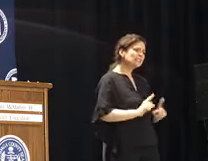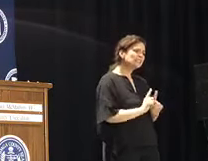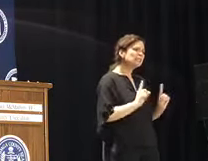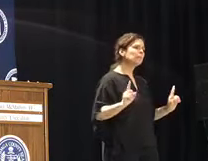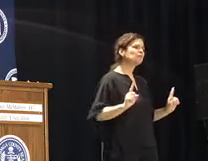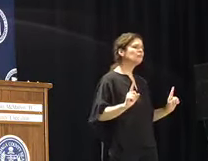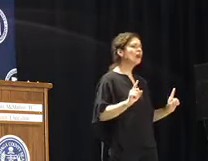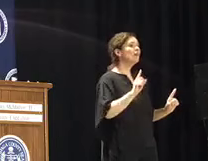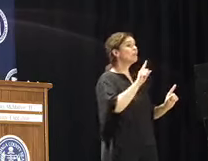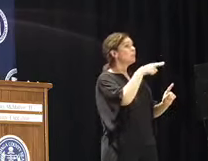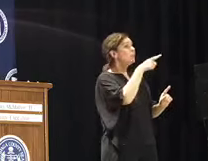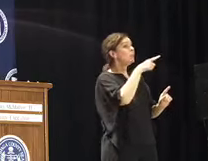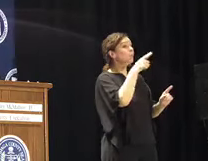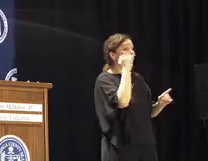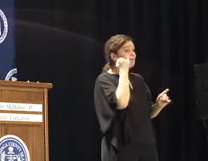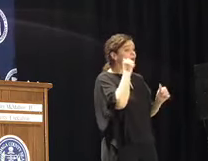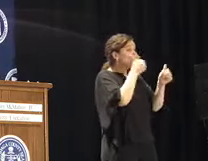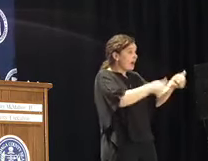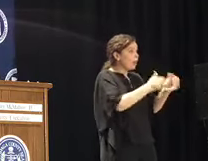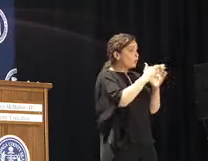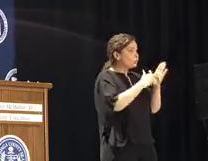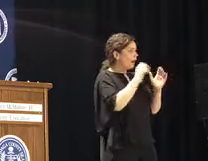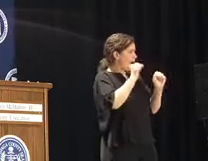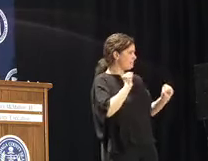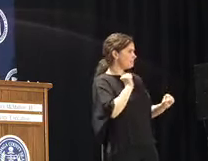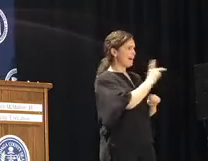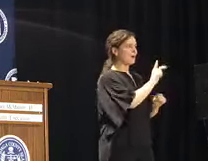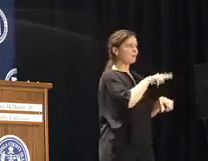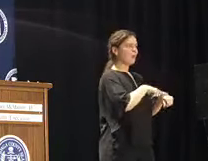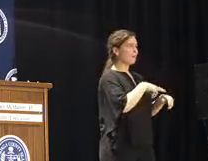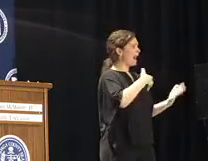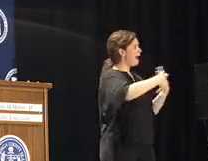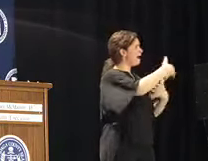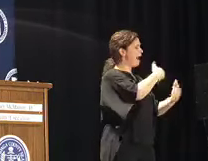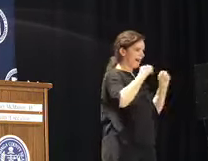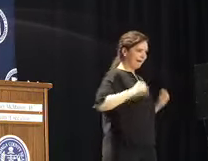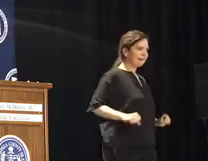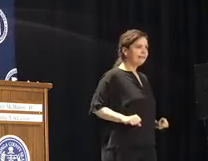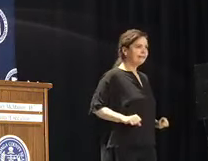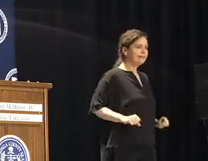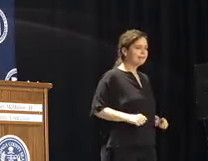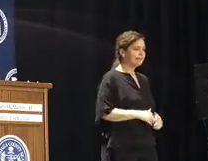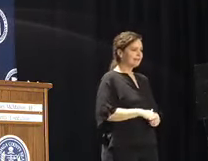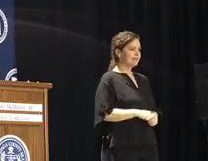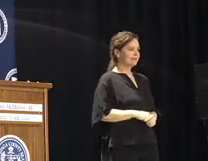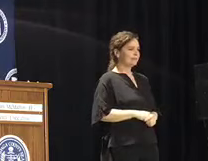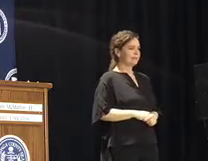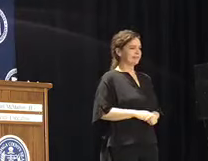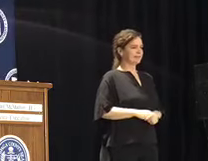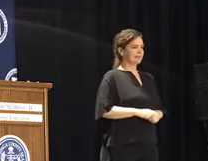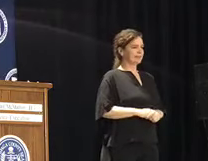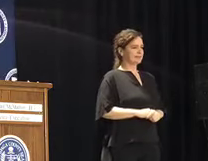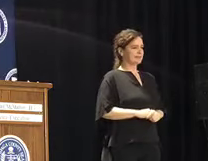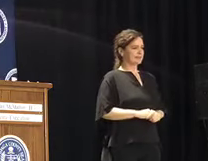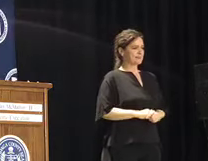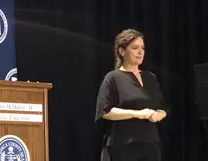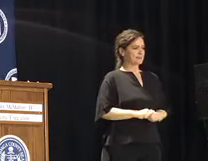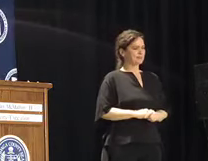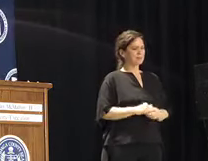normal. With schools, have you talked to any superintendents lately? Do you have any updates on how long they're going to be closed for, if the